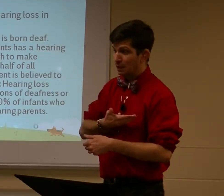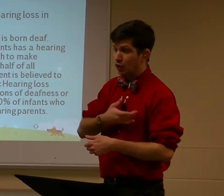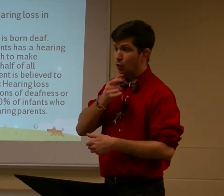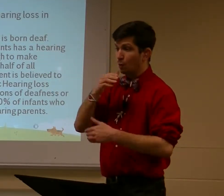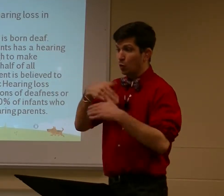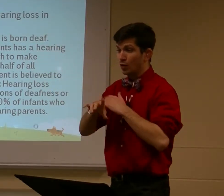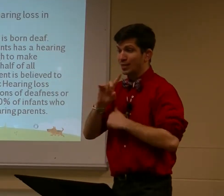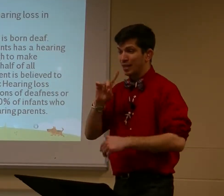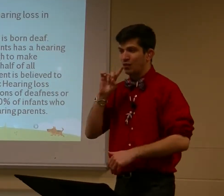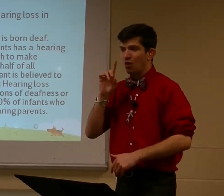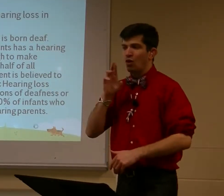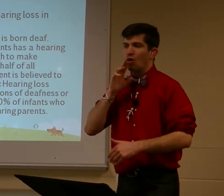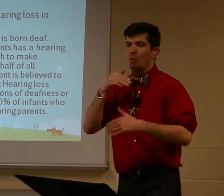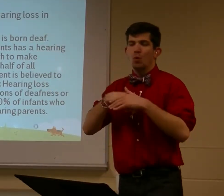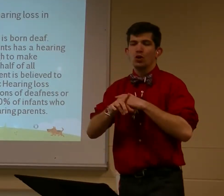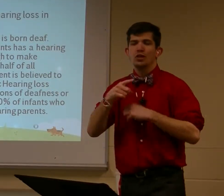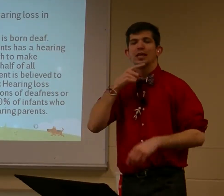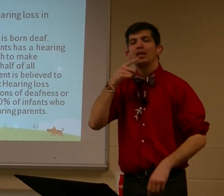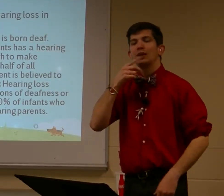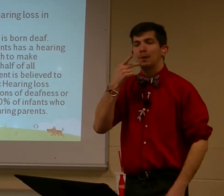who are born deaf are born hearing impaired.